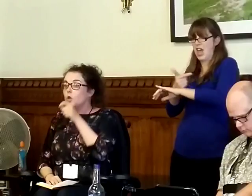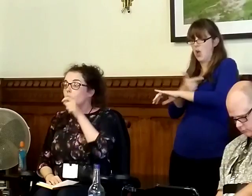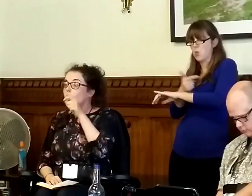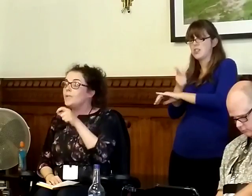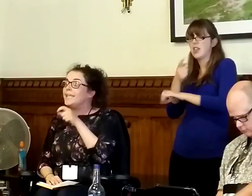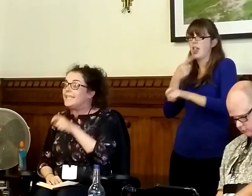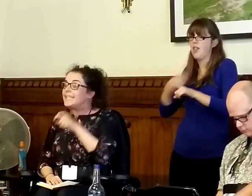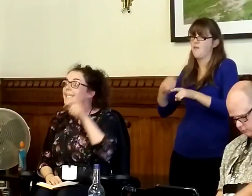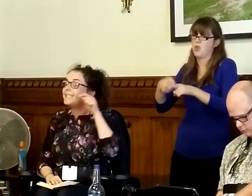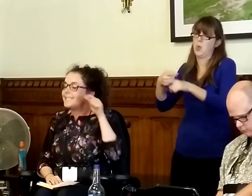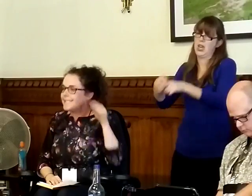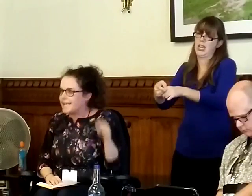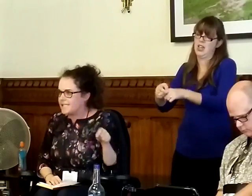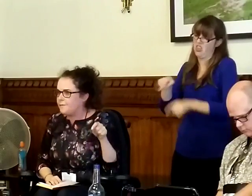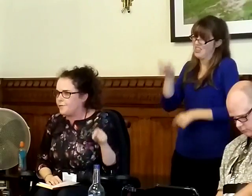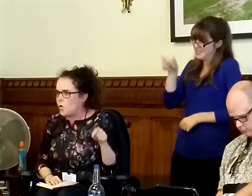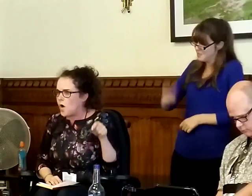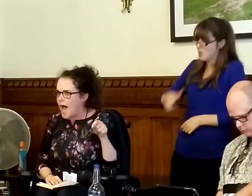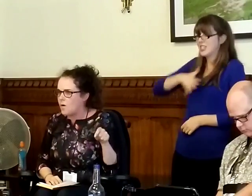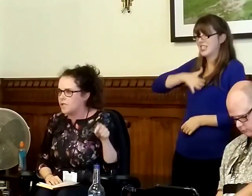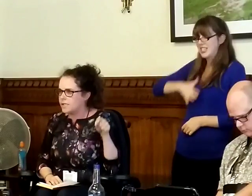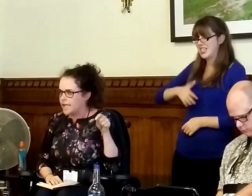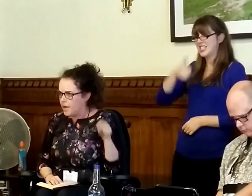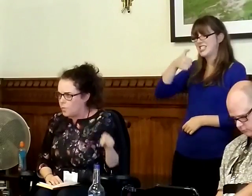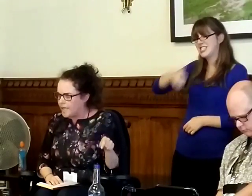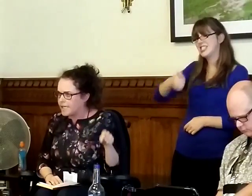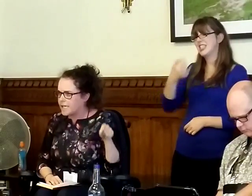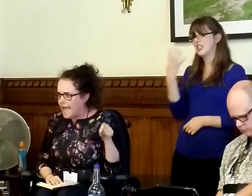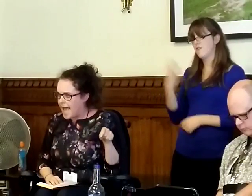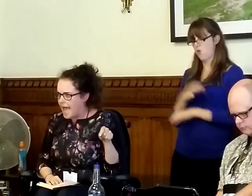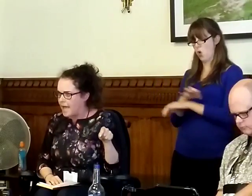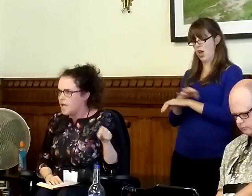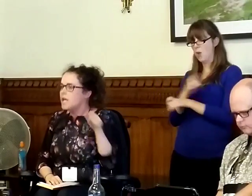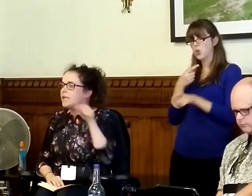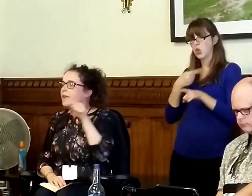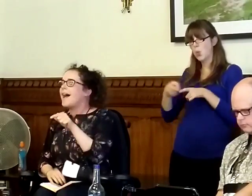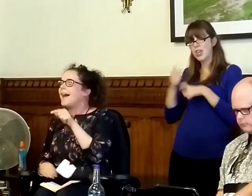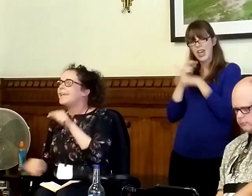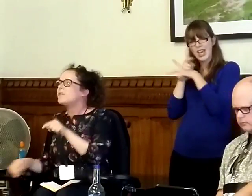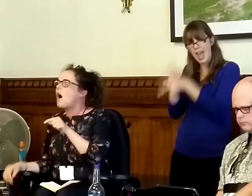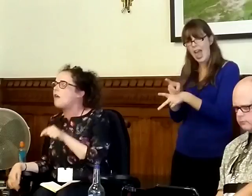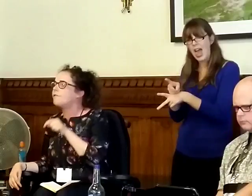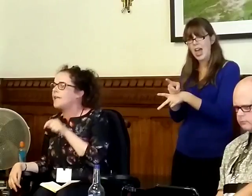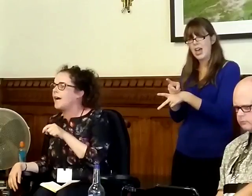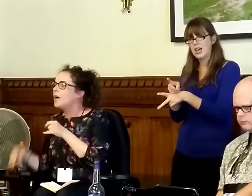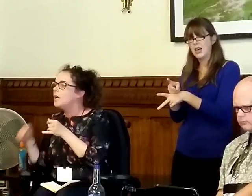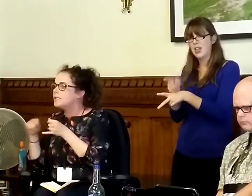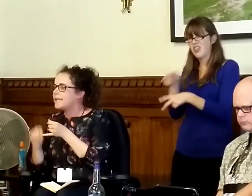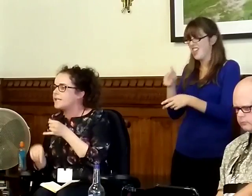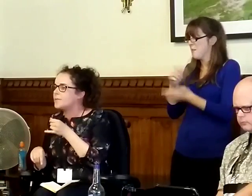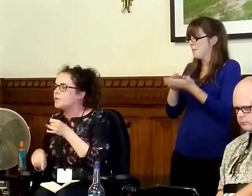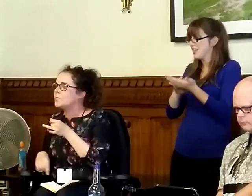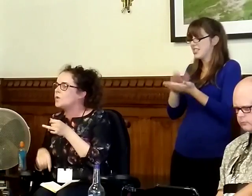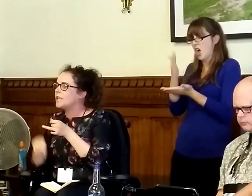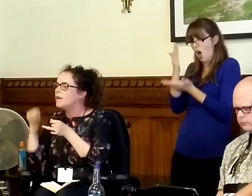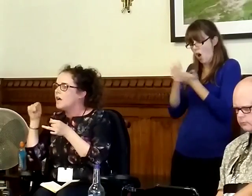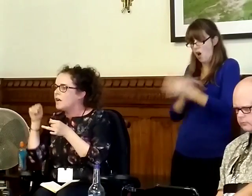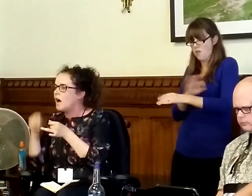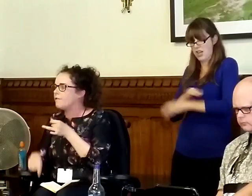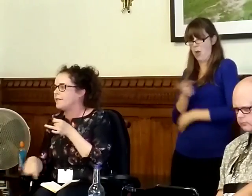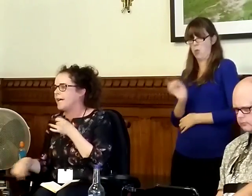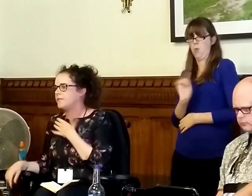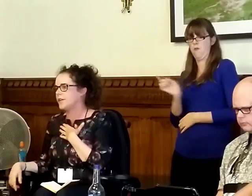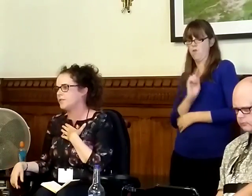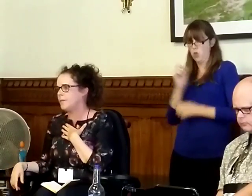somebody who needed 64 hours a week care. Now that is half an hour to get up in the